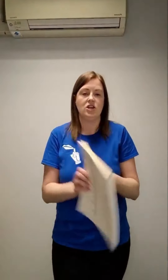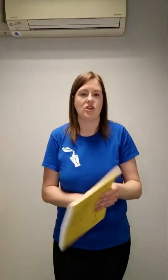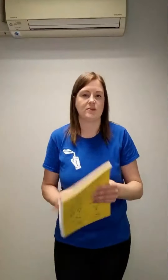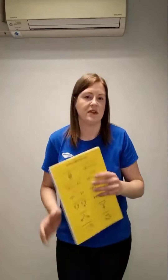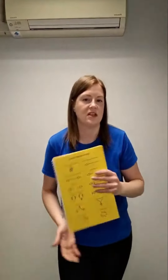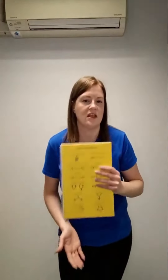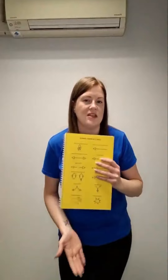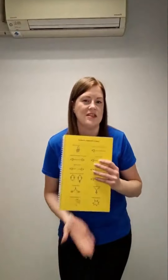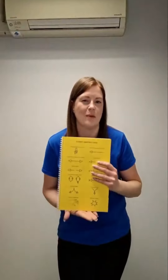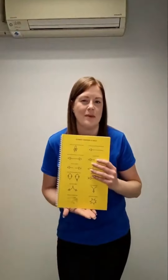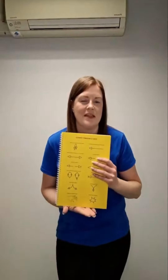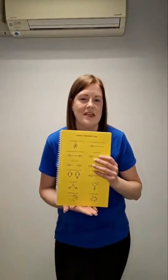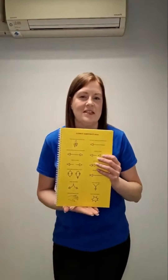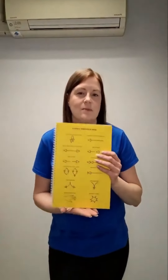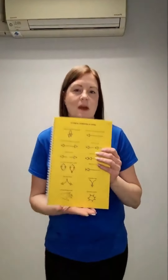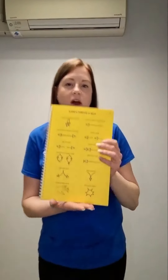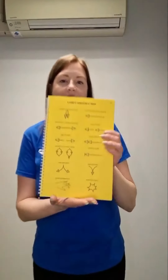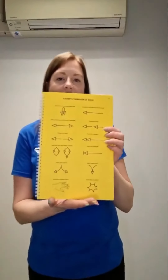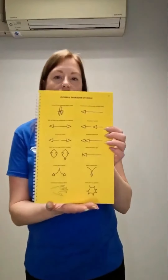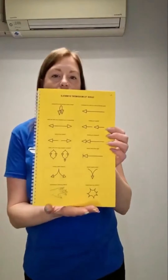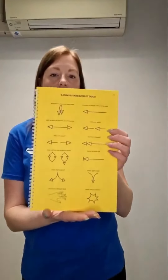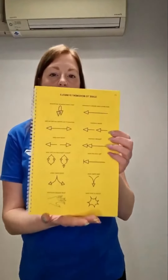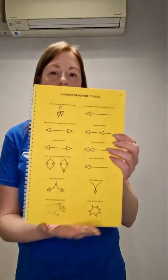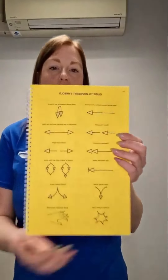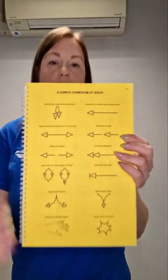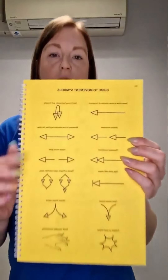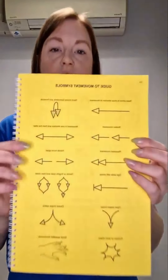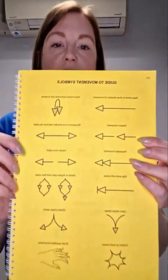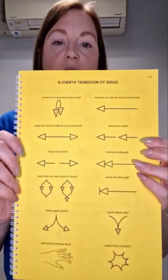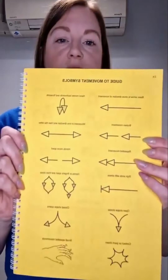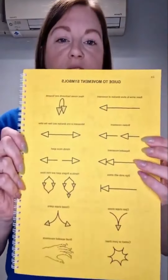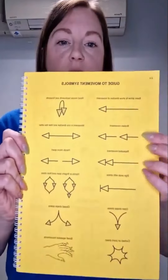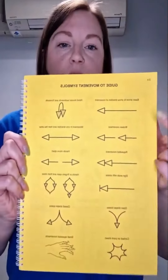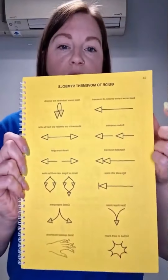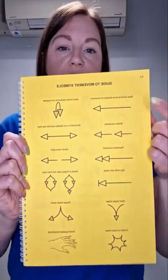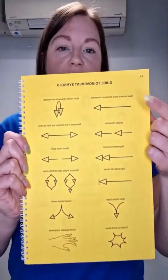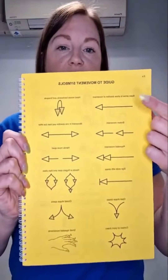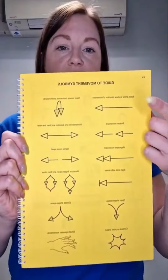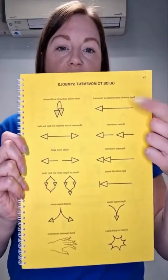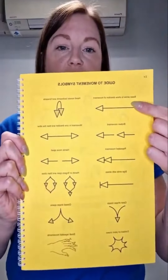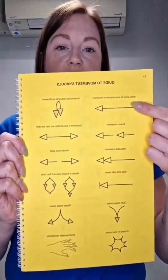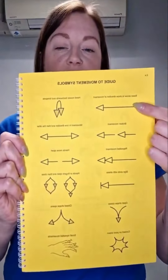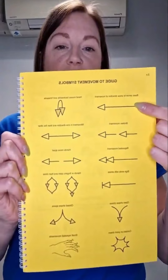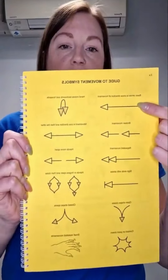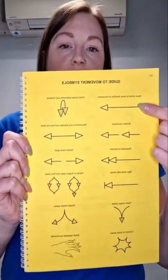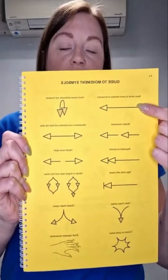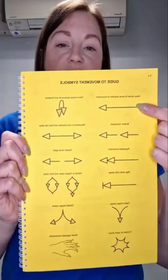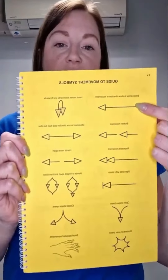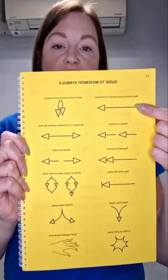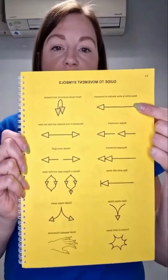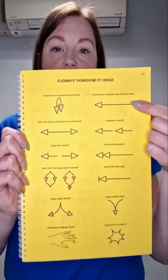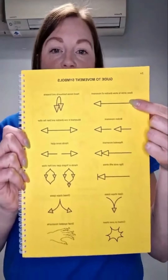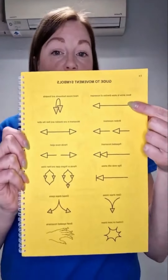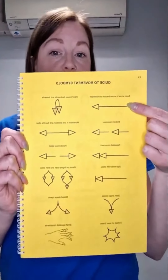just because I think this is probably the easiest way I can describe it for you. So we have a straight arrow, which is a continuous movement